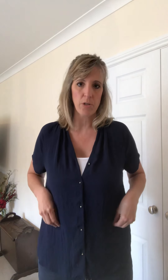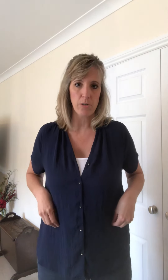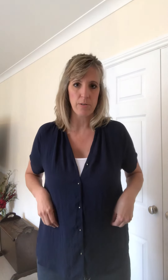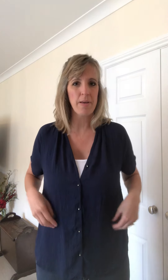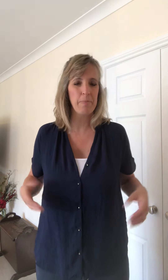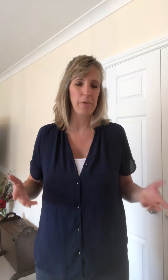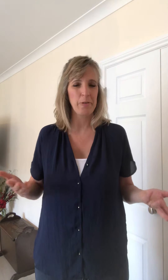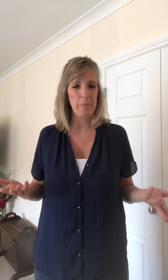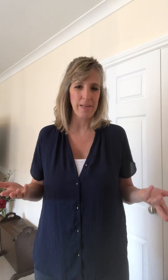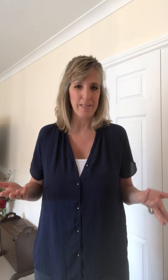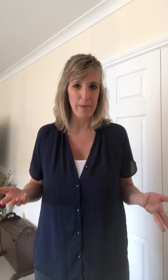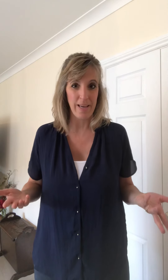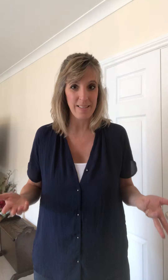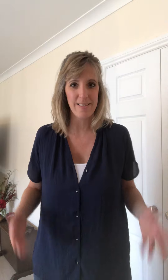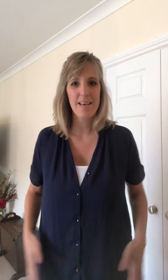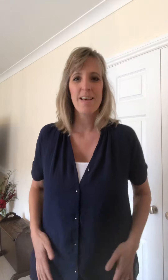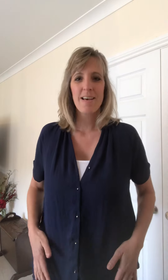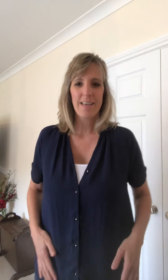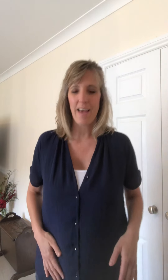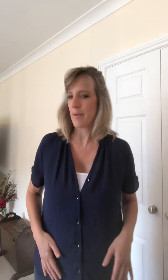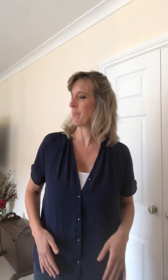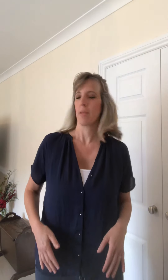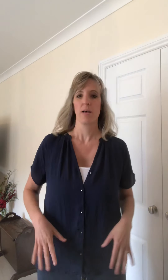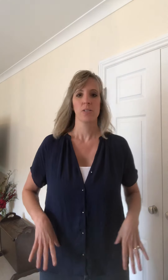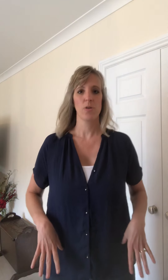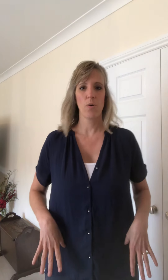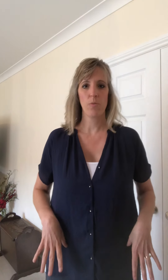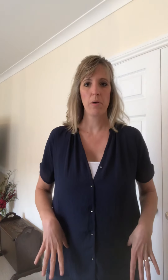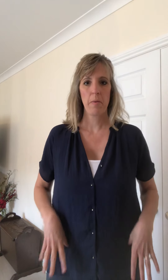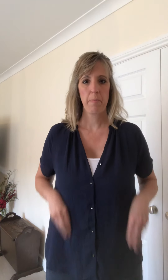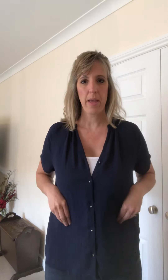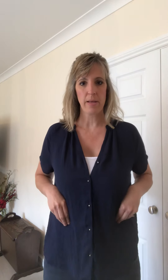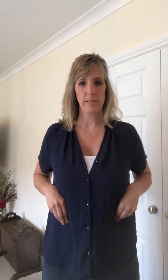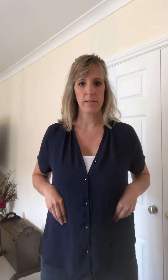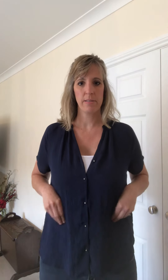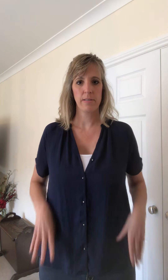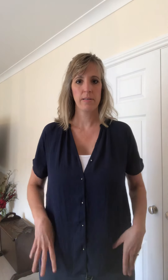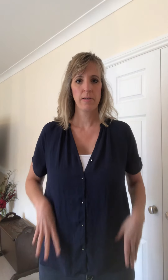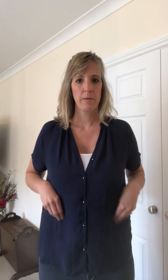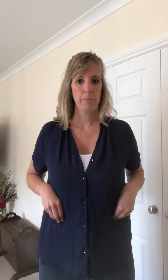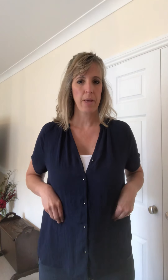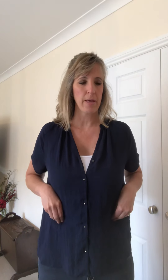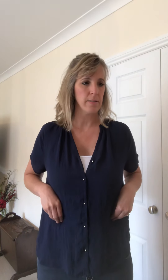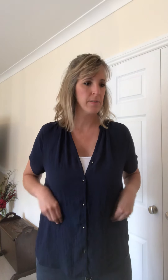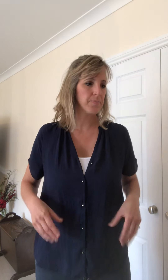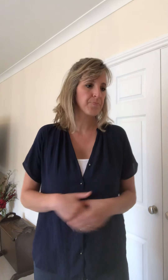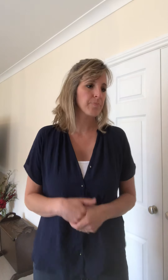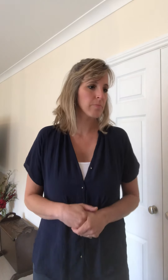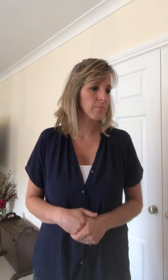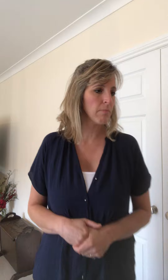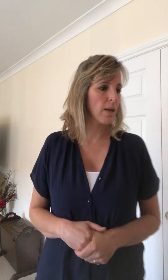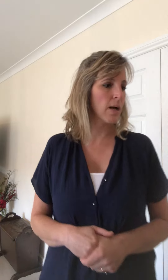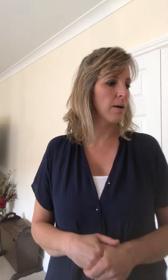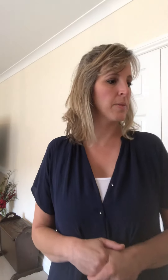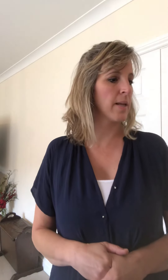your pants up, I guess. Okay, so pants, pants. The next